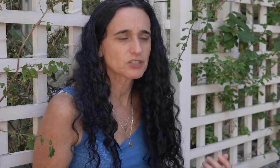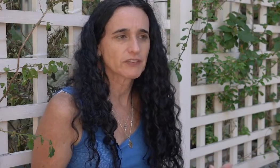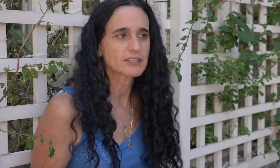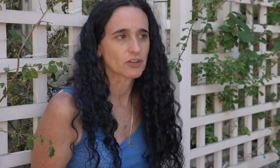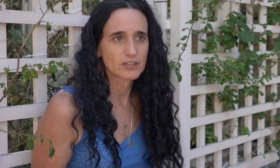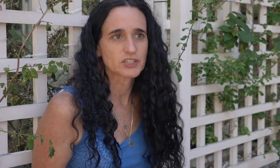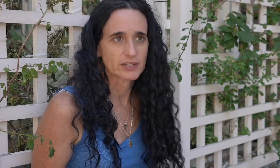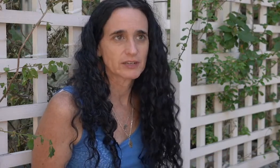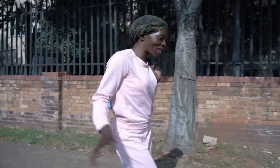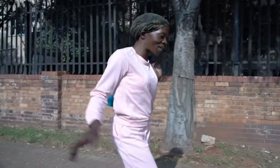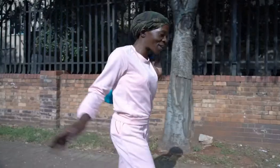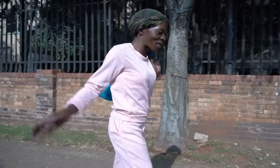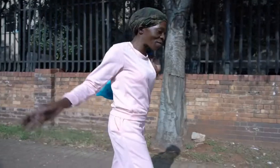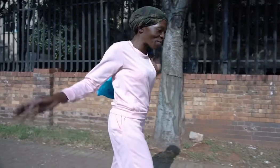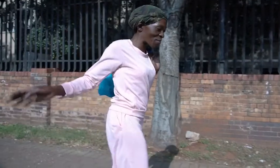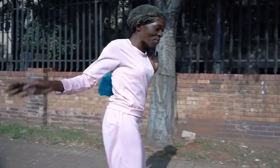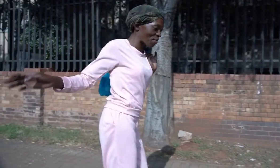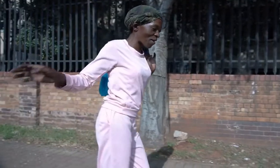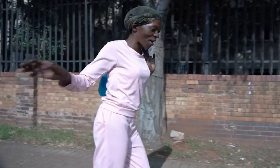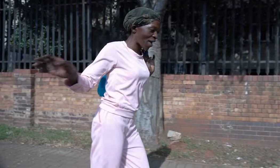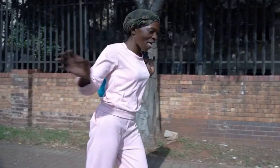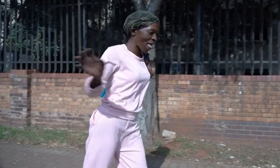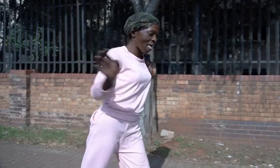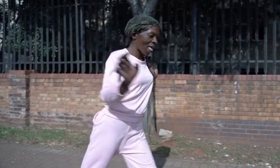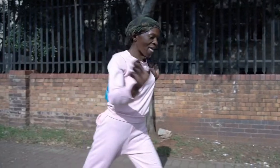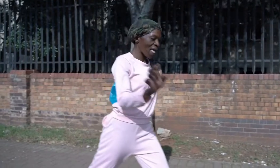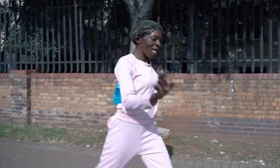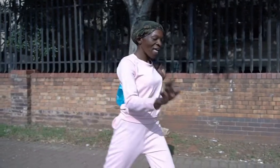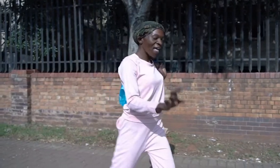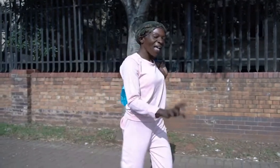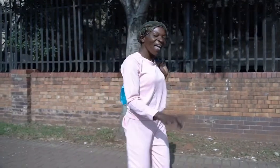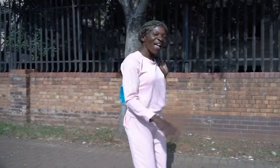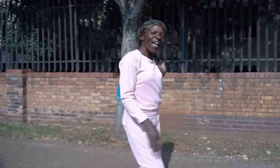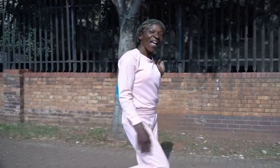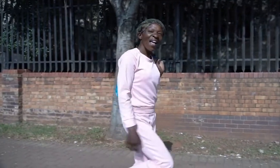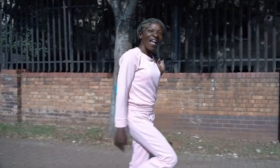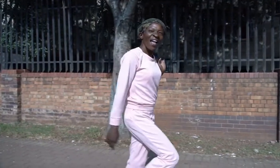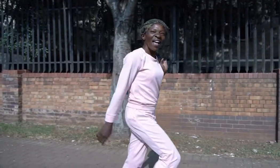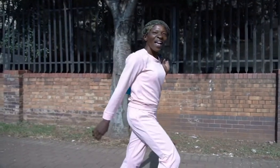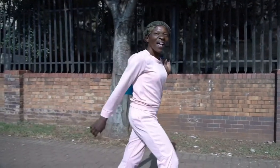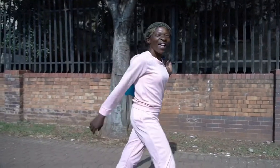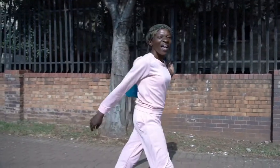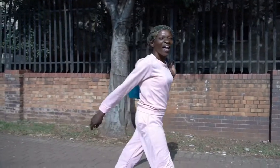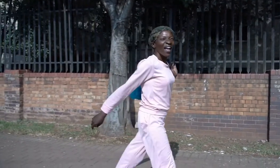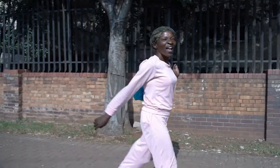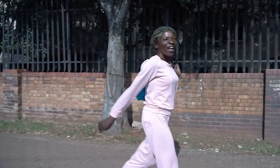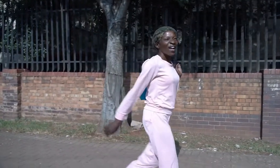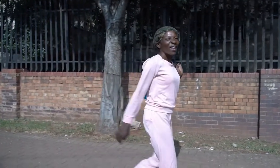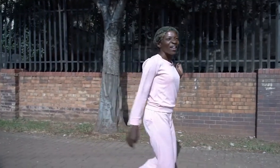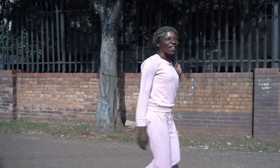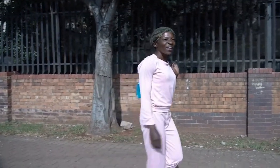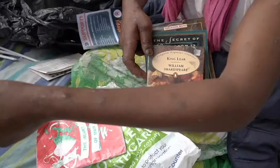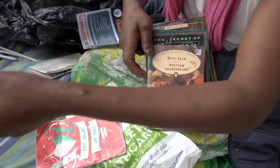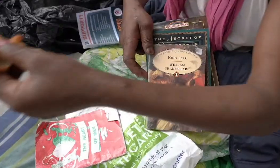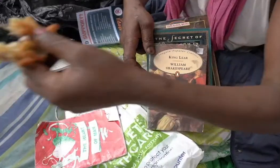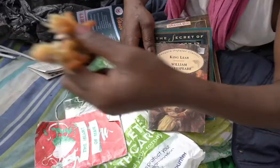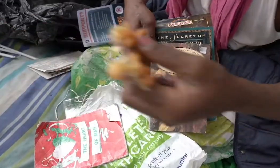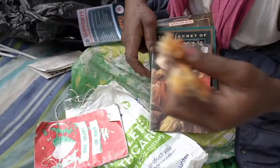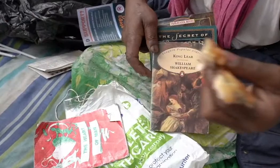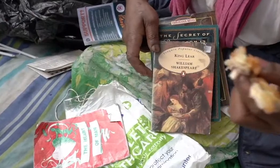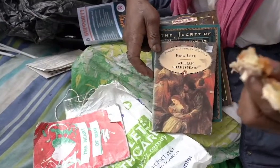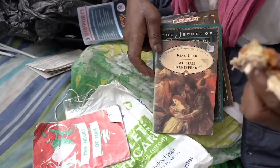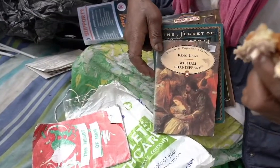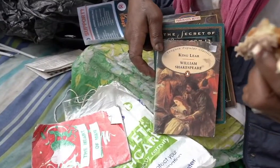space of ideology that we need to be working. Then we get a critical shift in understanding who people who use drugs are. And